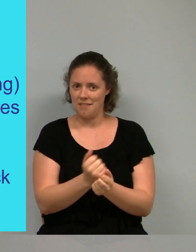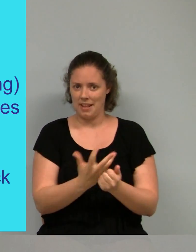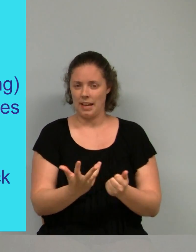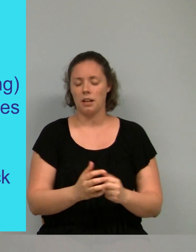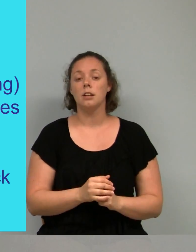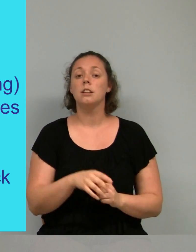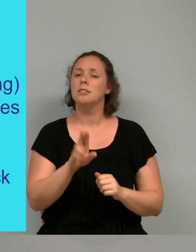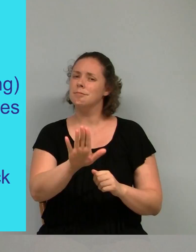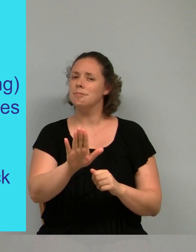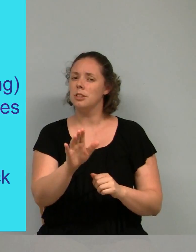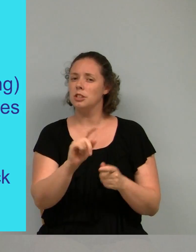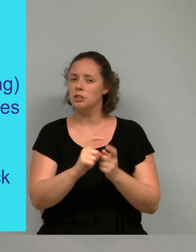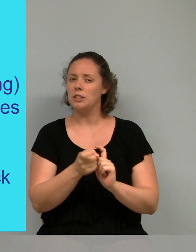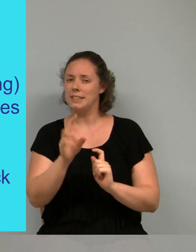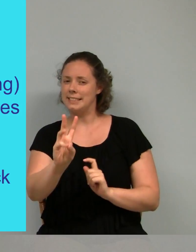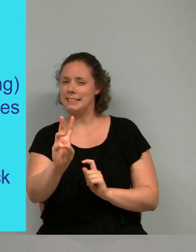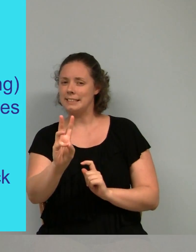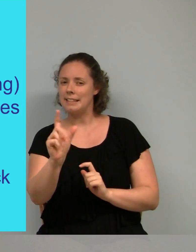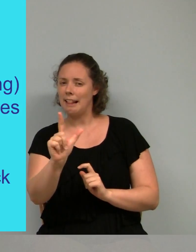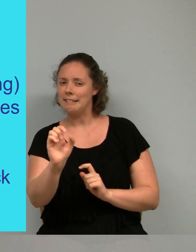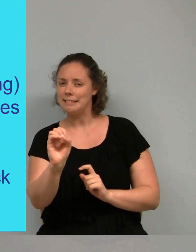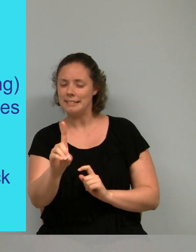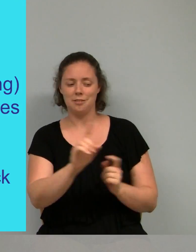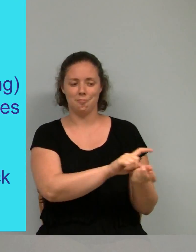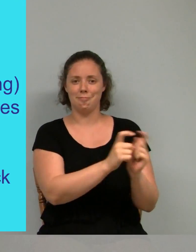6 LEDs to traffic light colors.